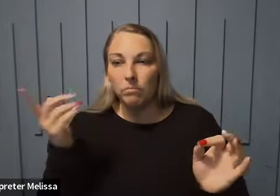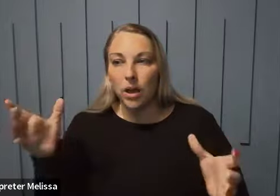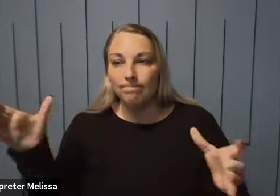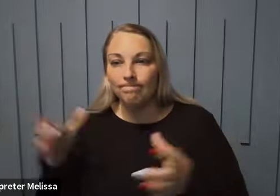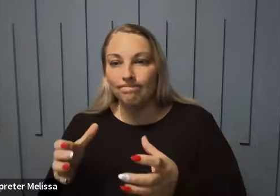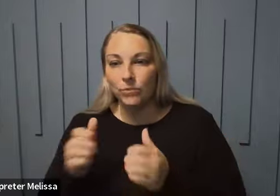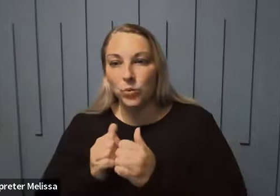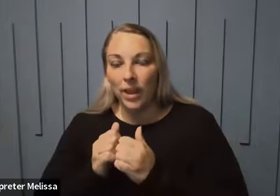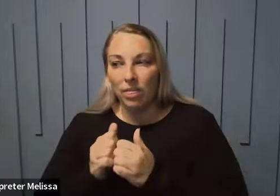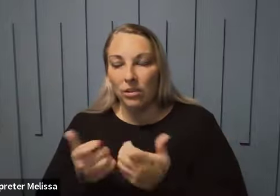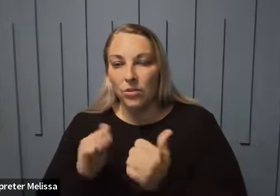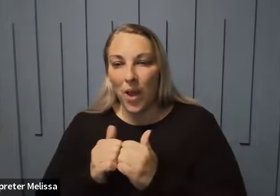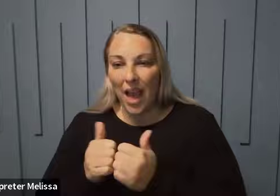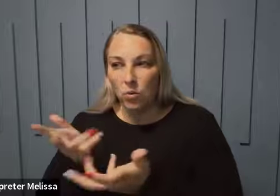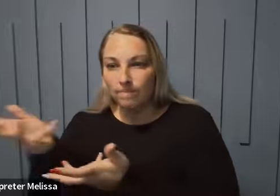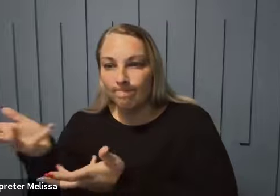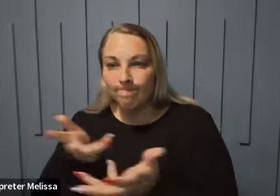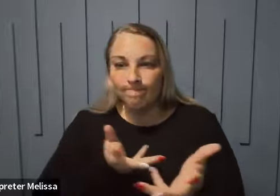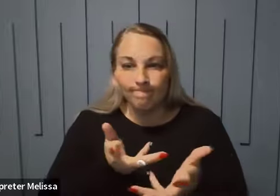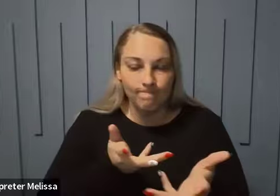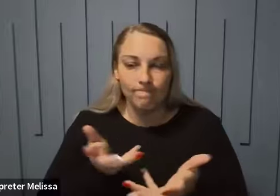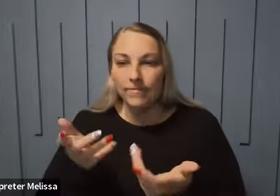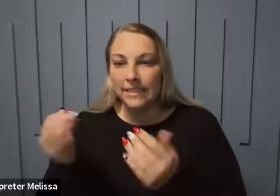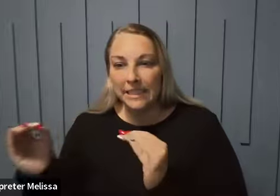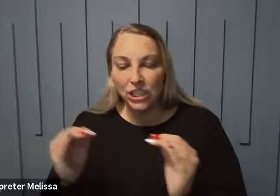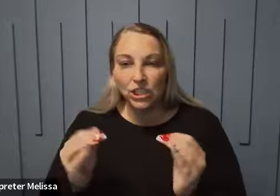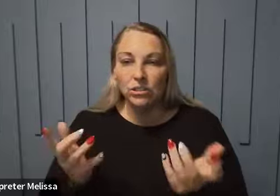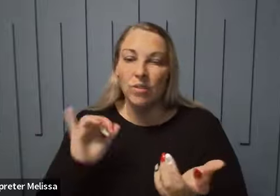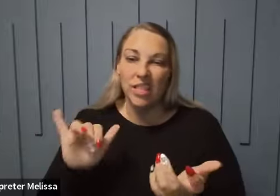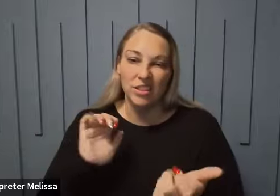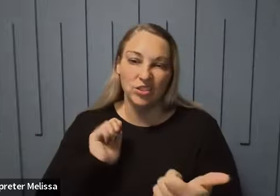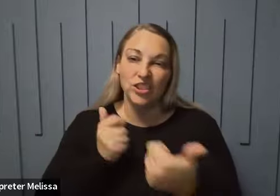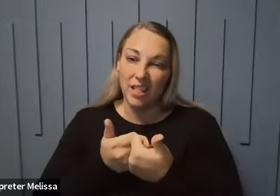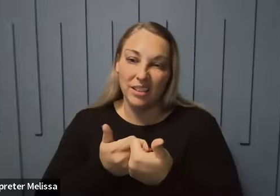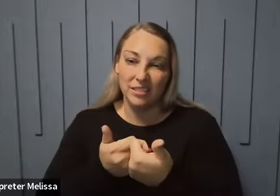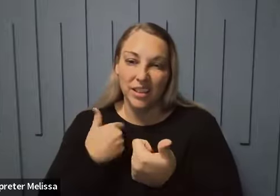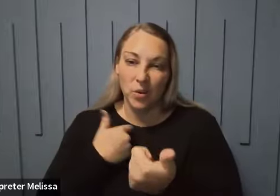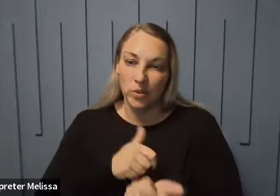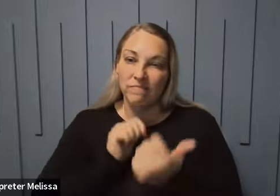that's the challenge that we all face when we're working with deaf and hard of hearing kids.